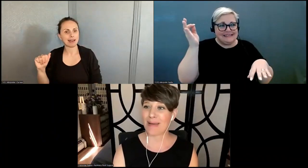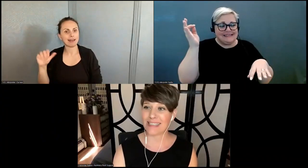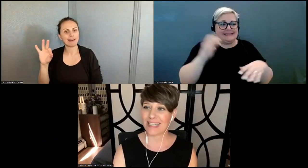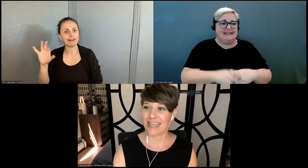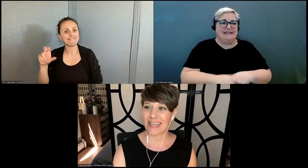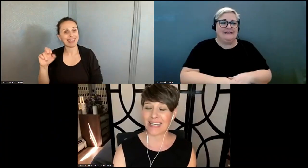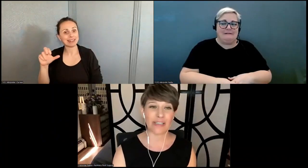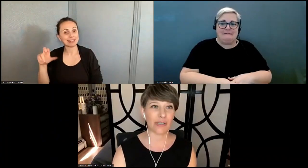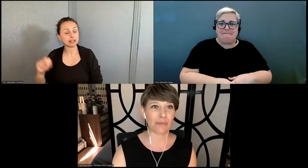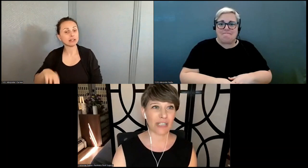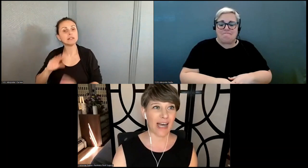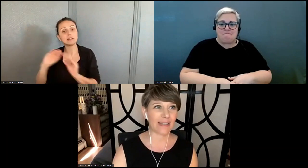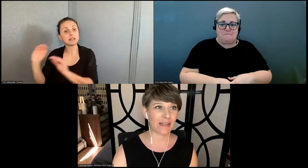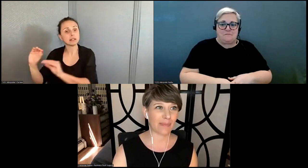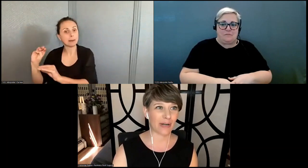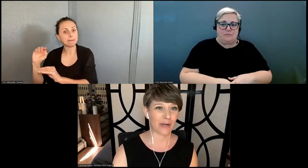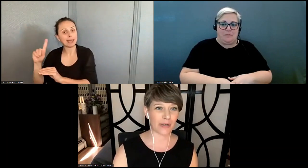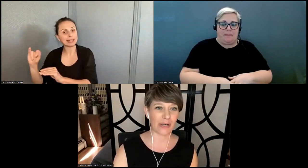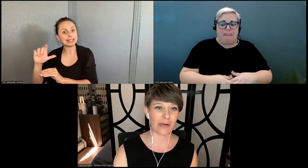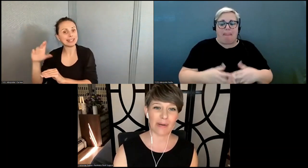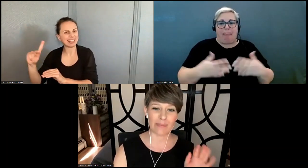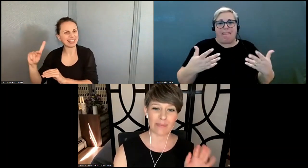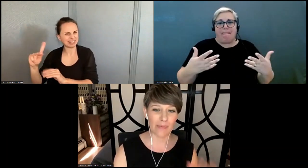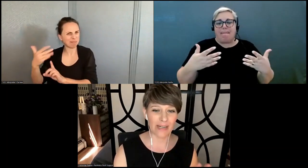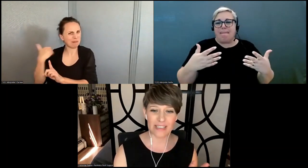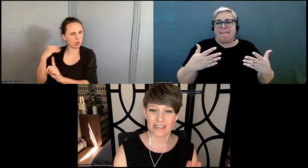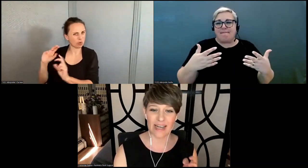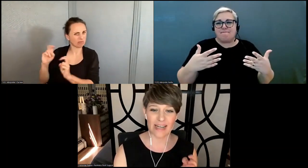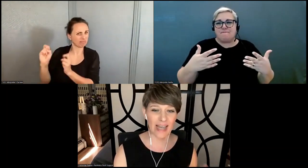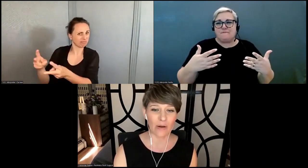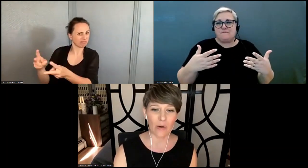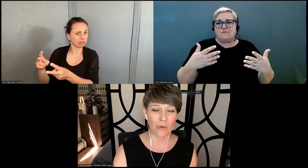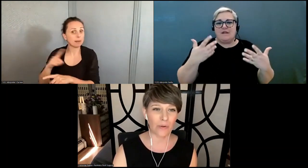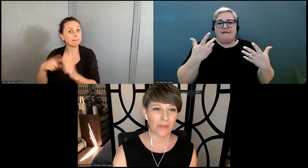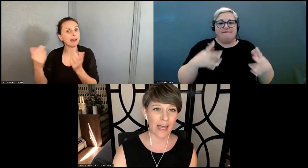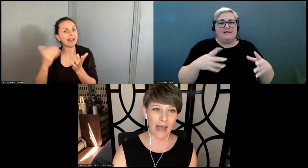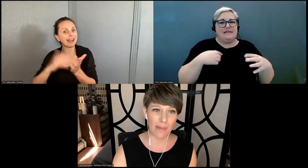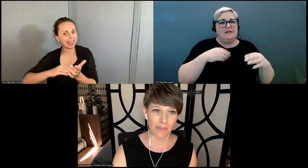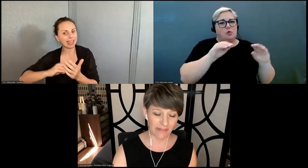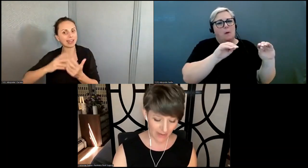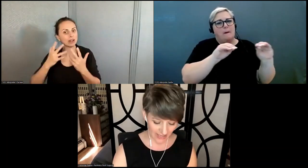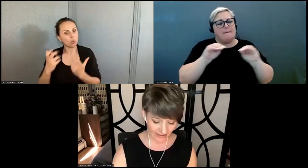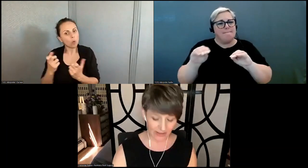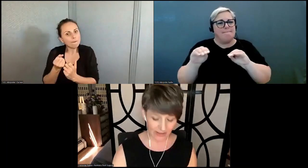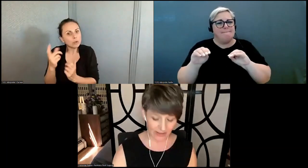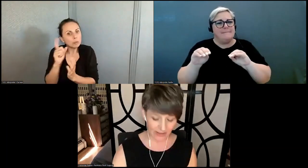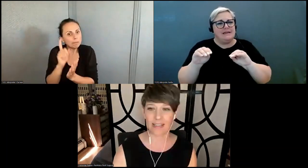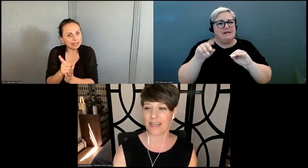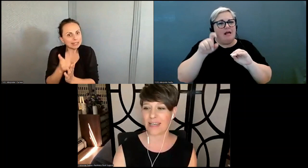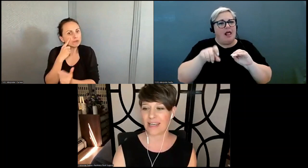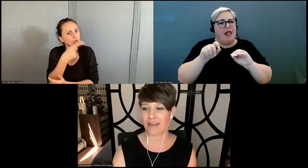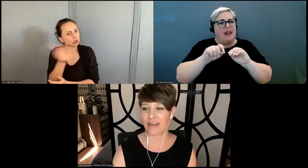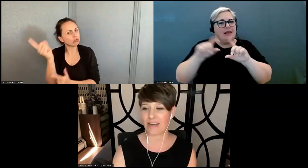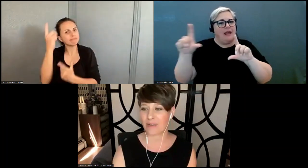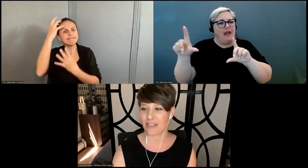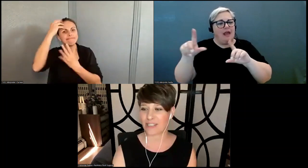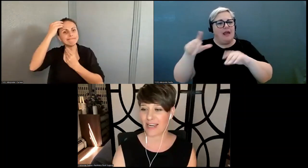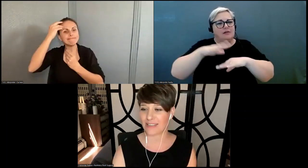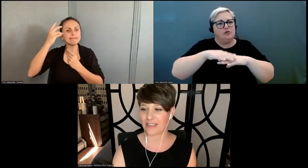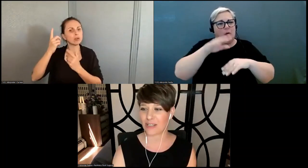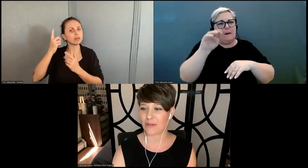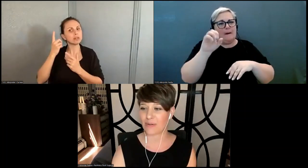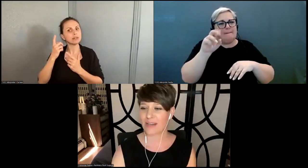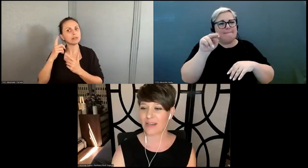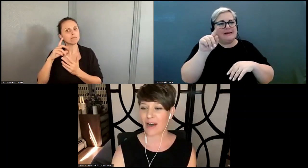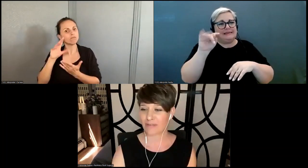paste the Menti link in the Zoom chat a little bit earlier, but we want to just, again, hold a couple of minutes to really give you the